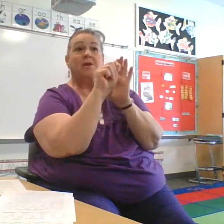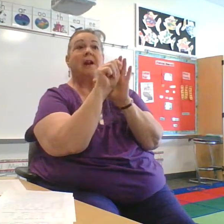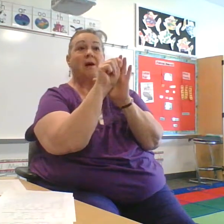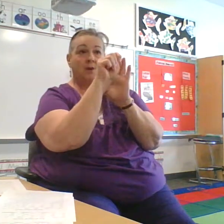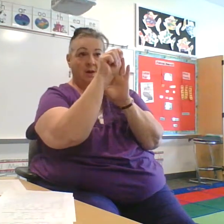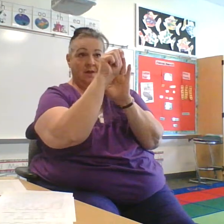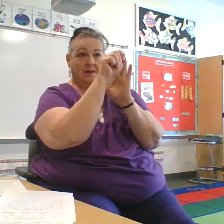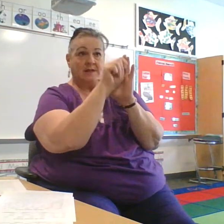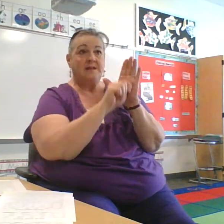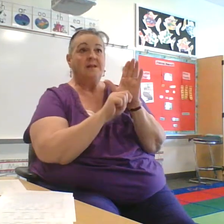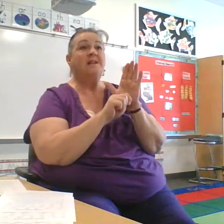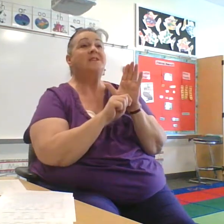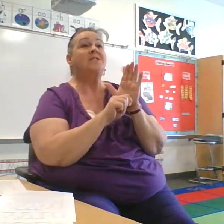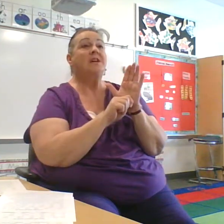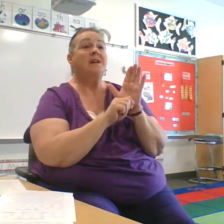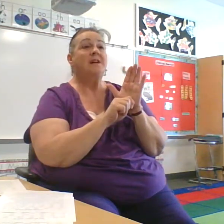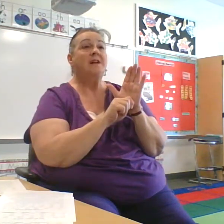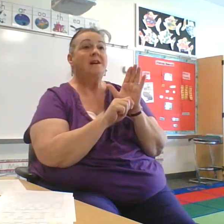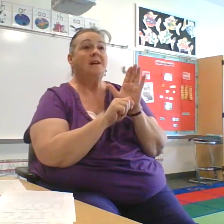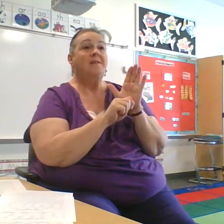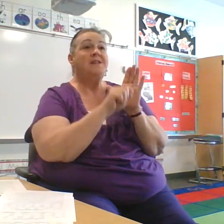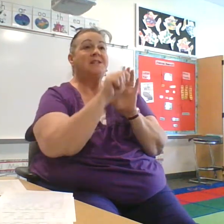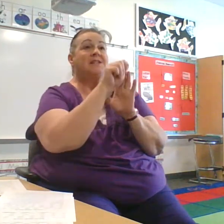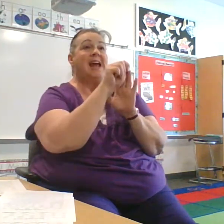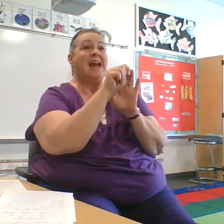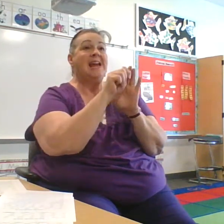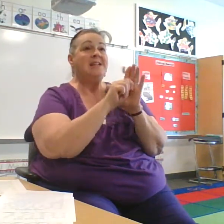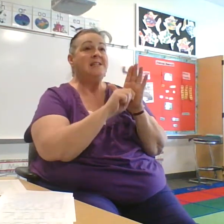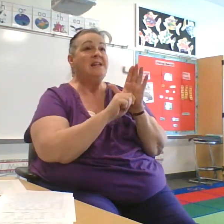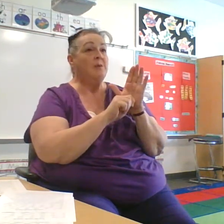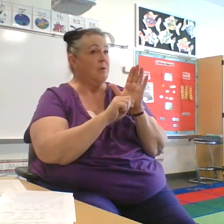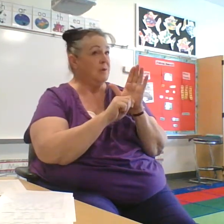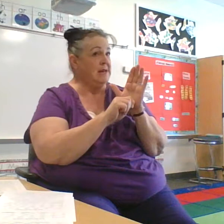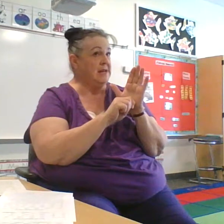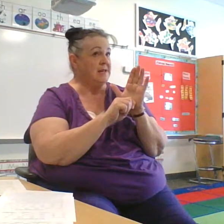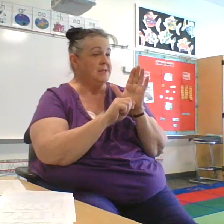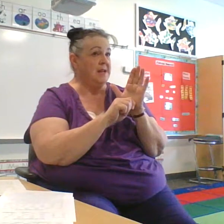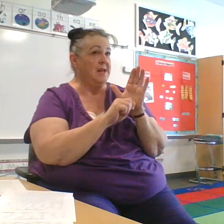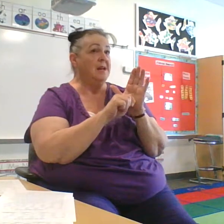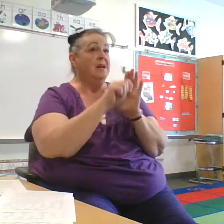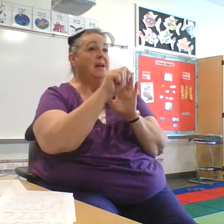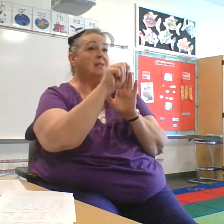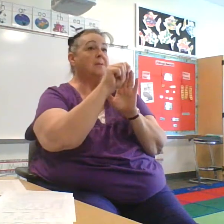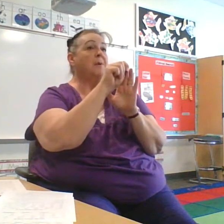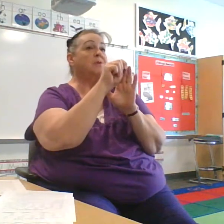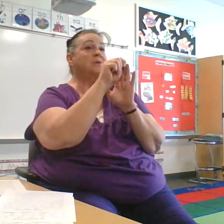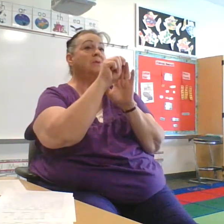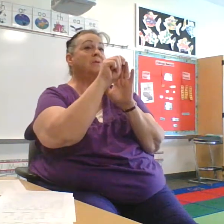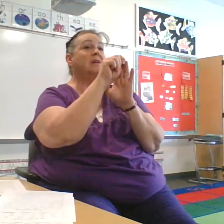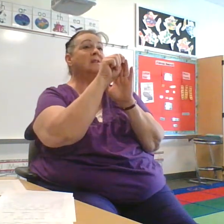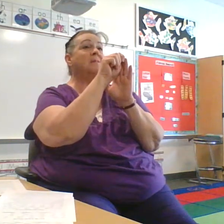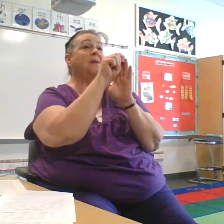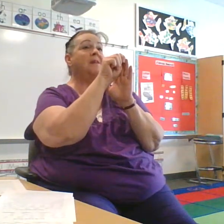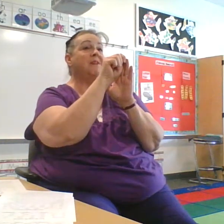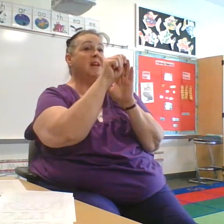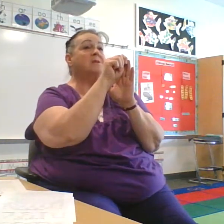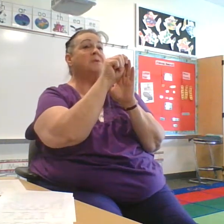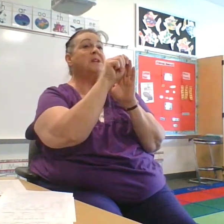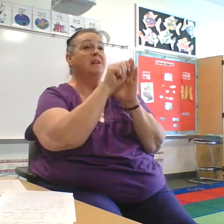out. Nt. This is A-N-T or E-N-T. It's the person who does something if it ends with a